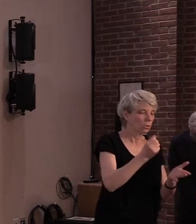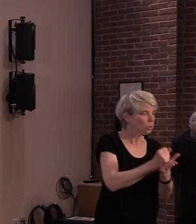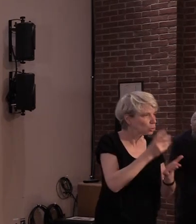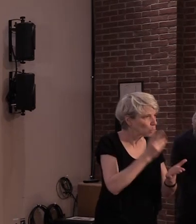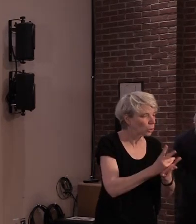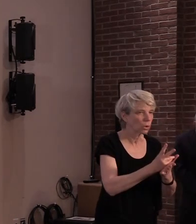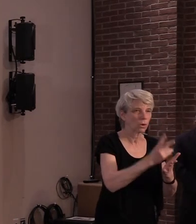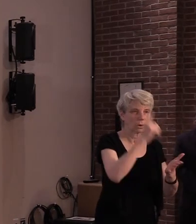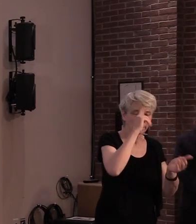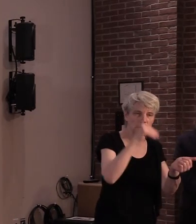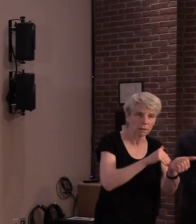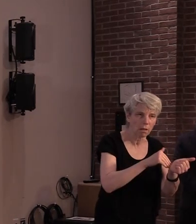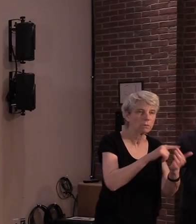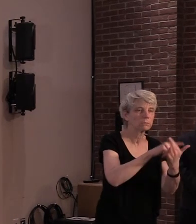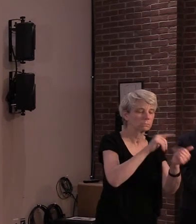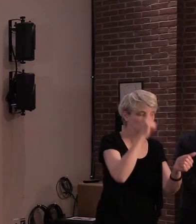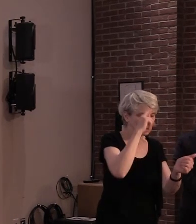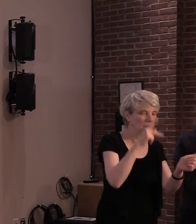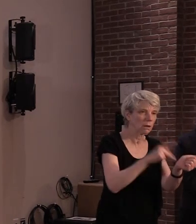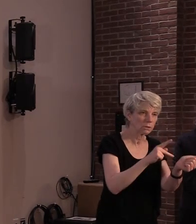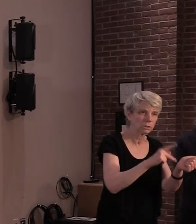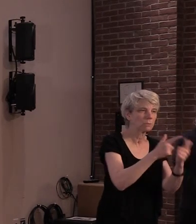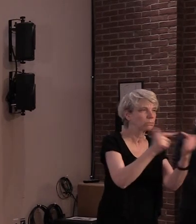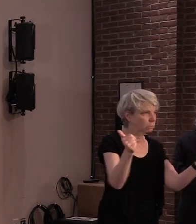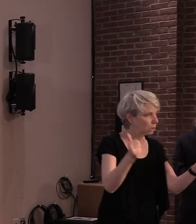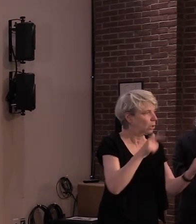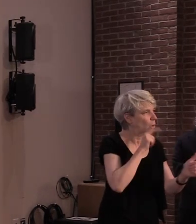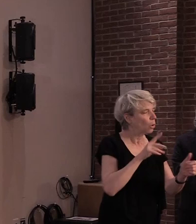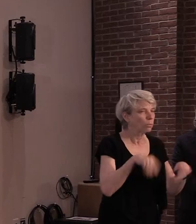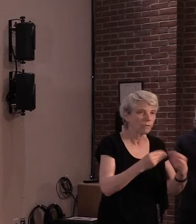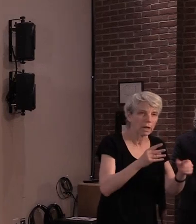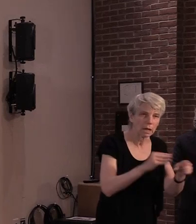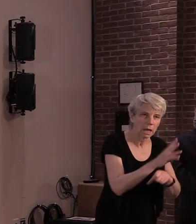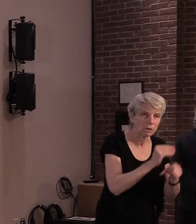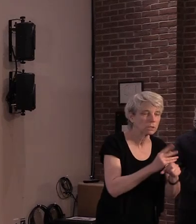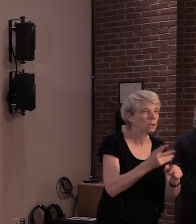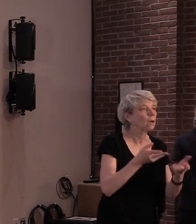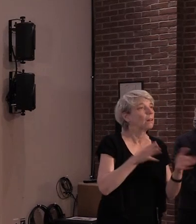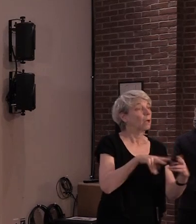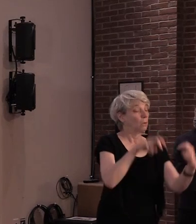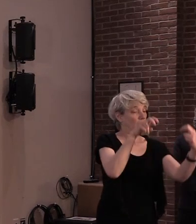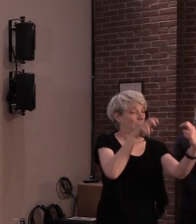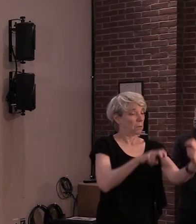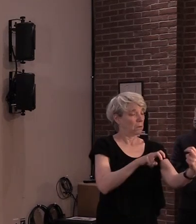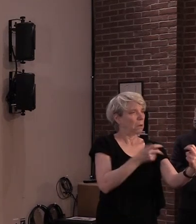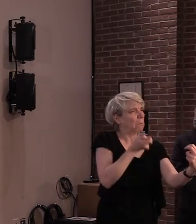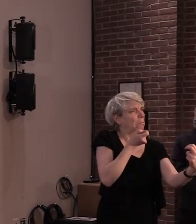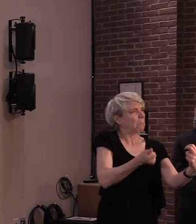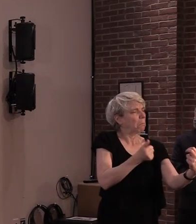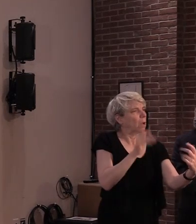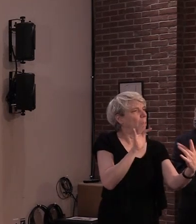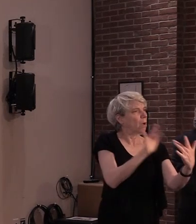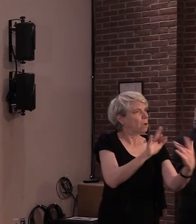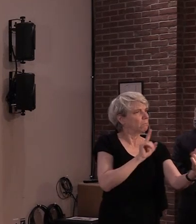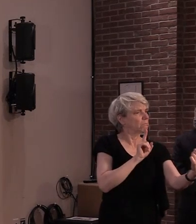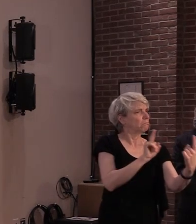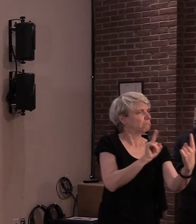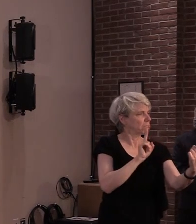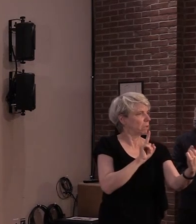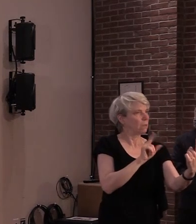others. Essentially, those professions that provide care with some physical contact, but without